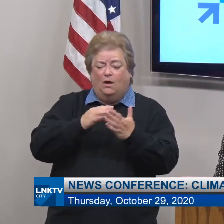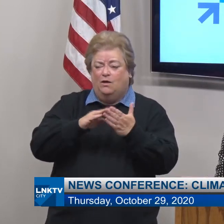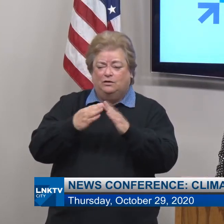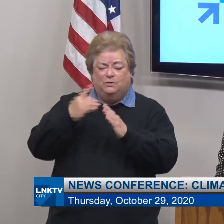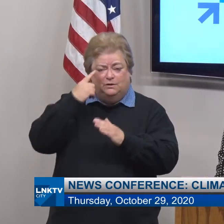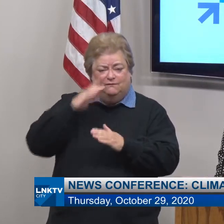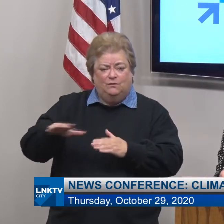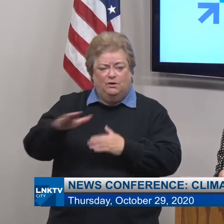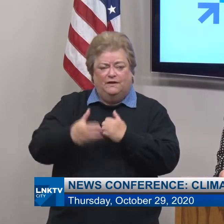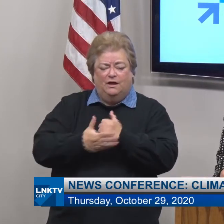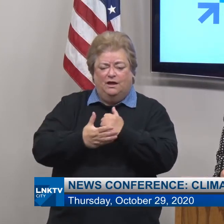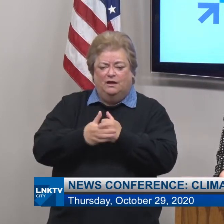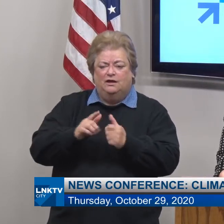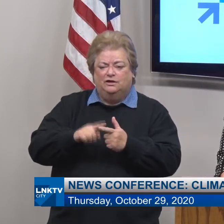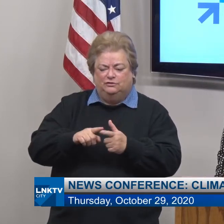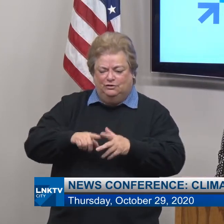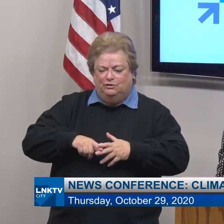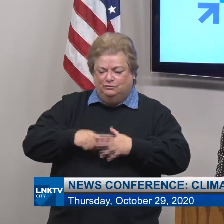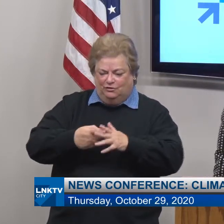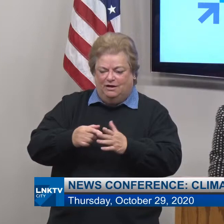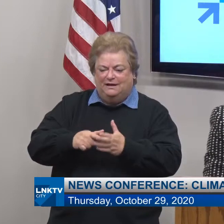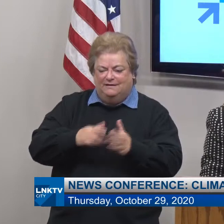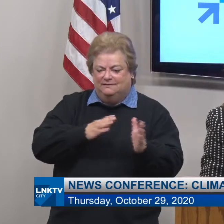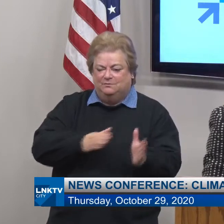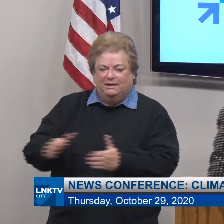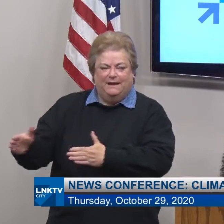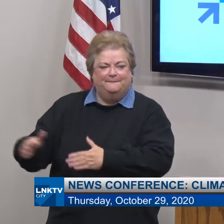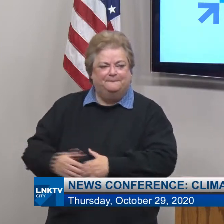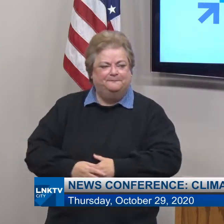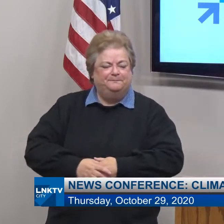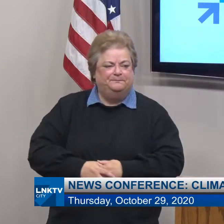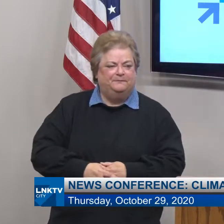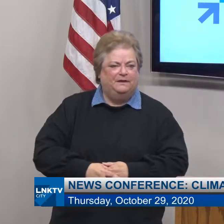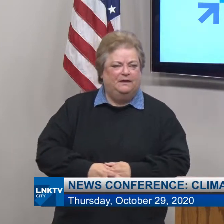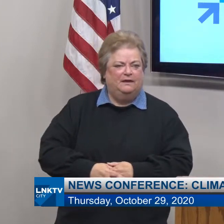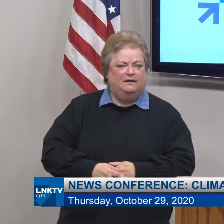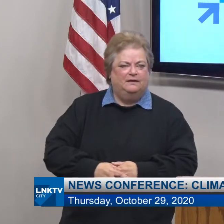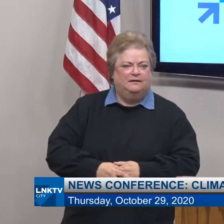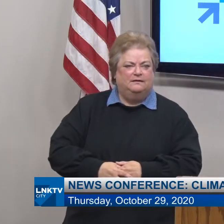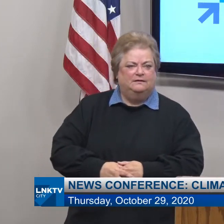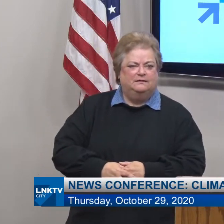for their help in shaping this draft climate action plan.